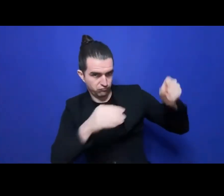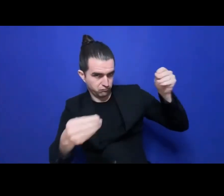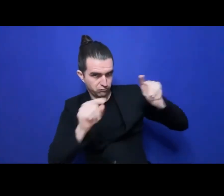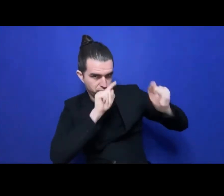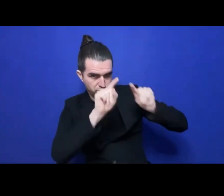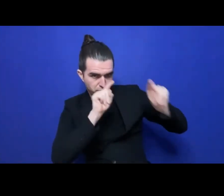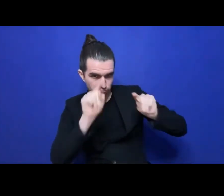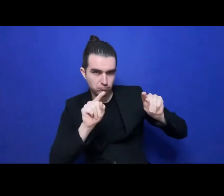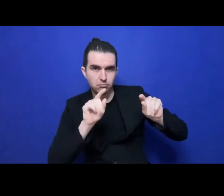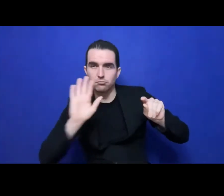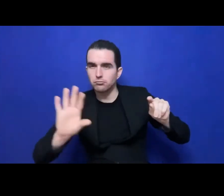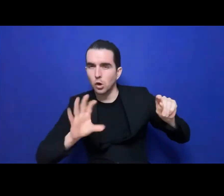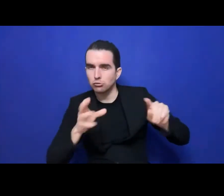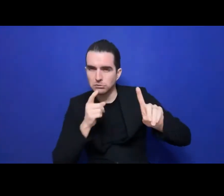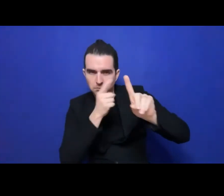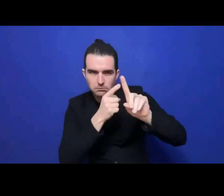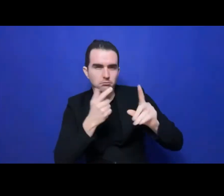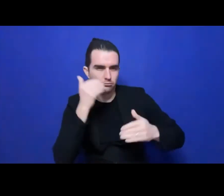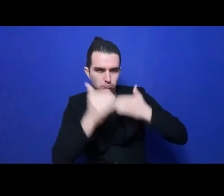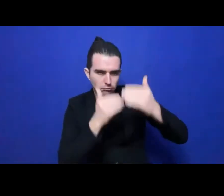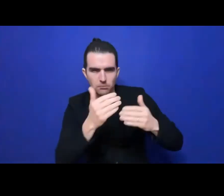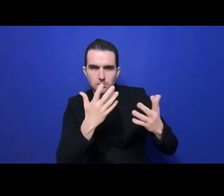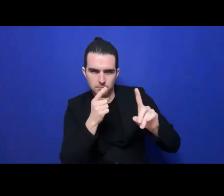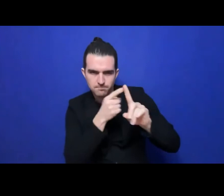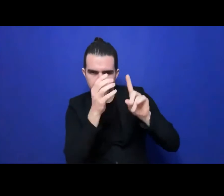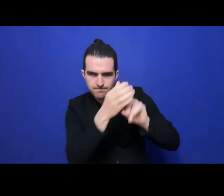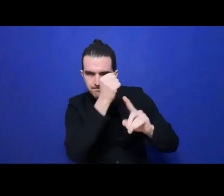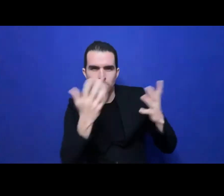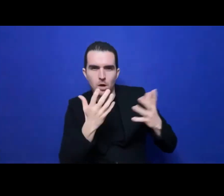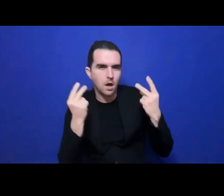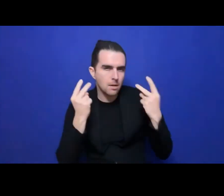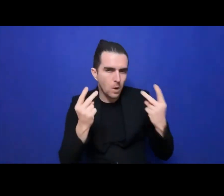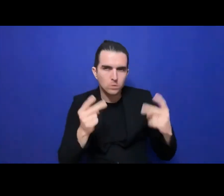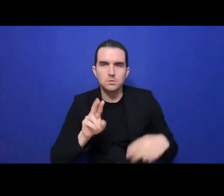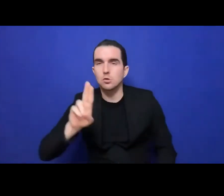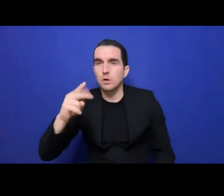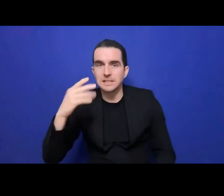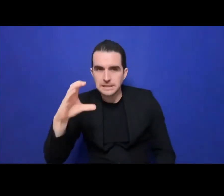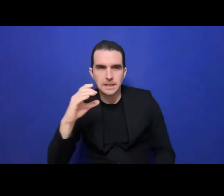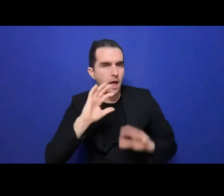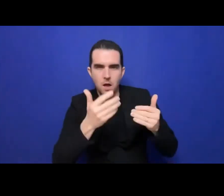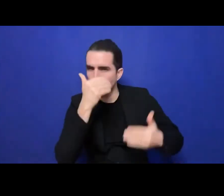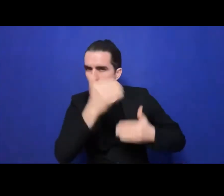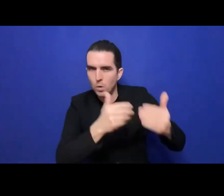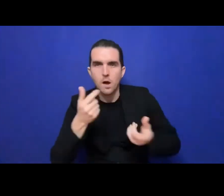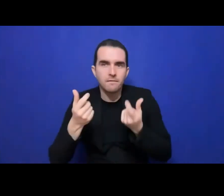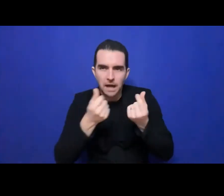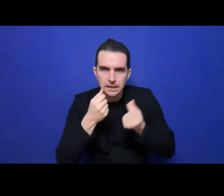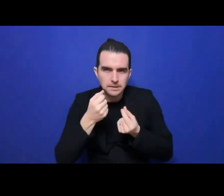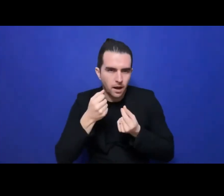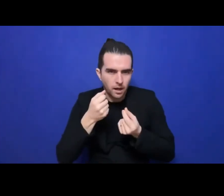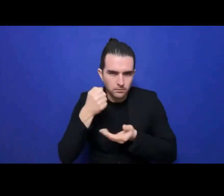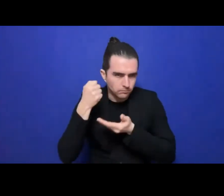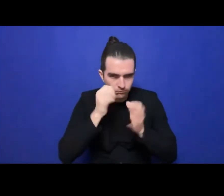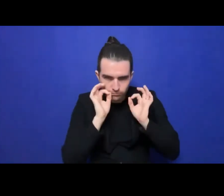coverage, leave no one behind, including gender equality, and more. And next year, we aim to